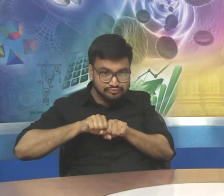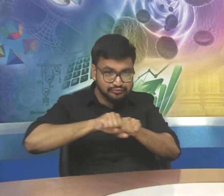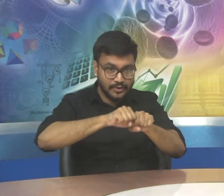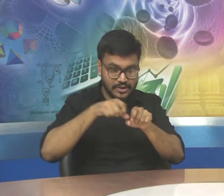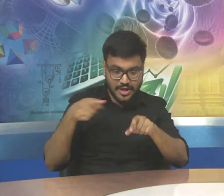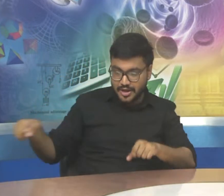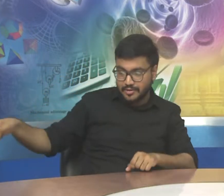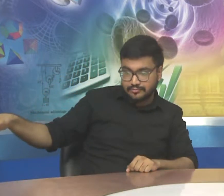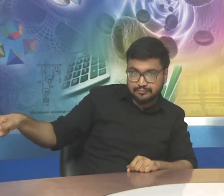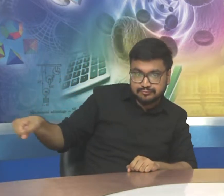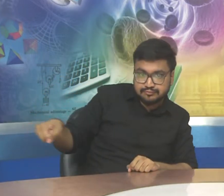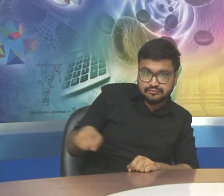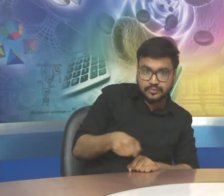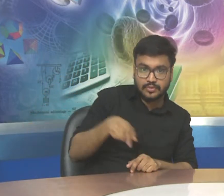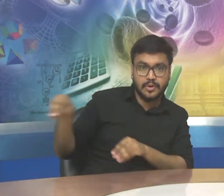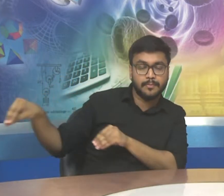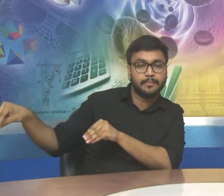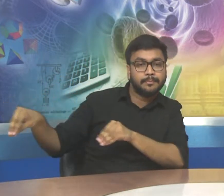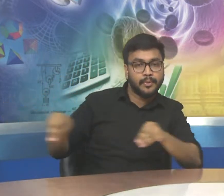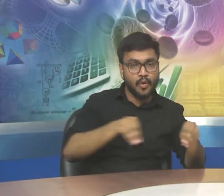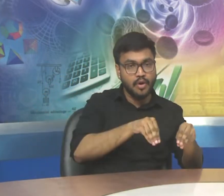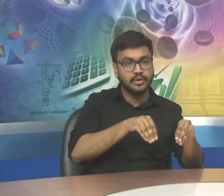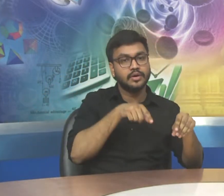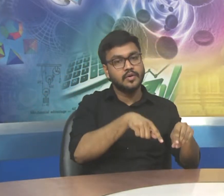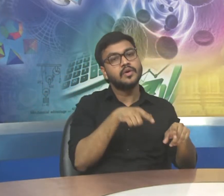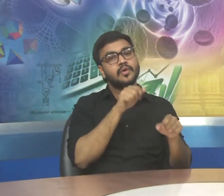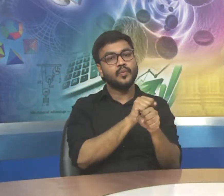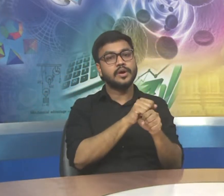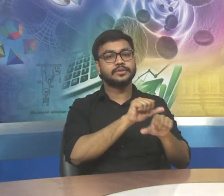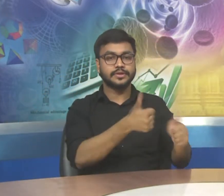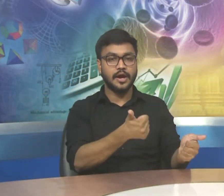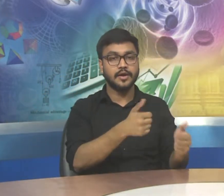One is pulling and other is pushing the carrot.